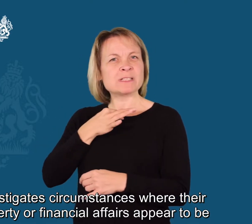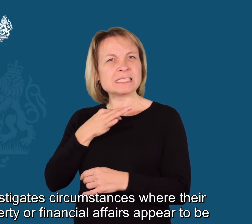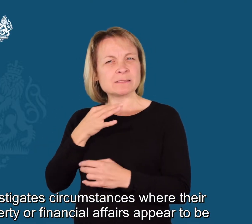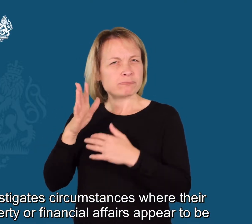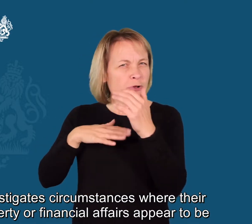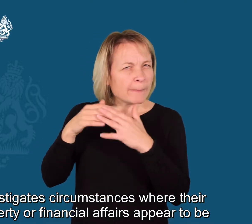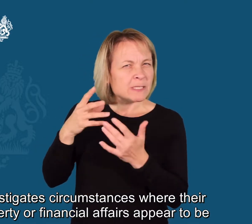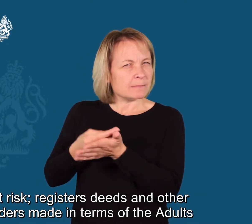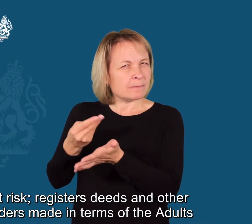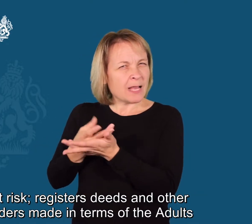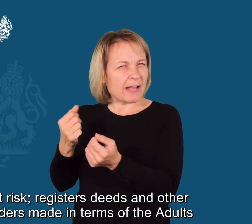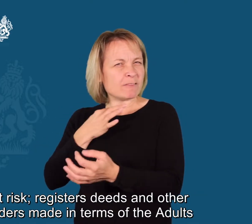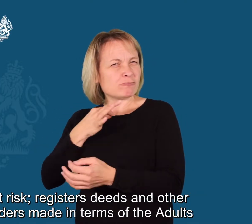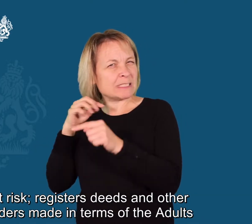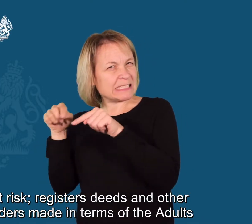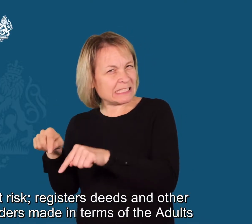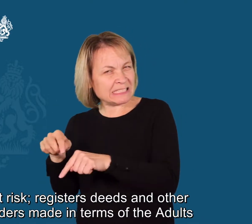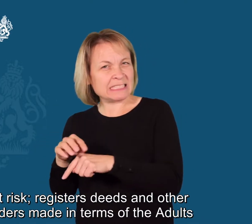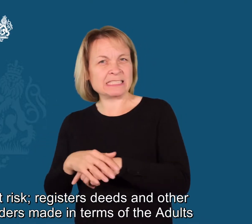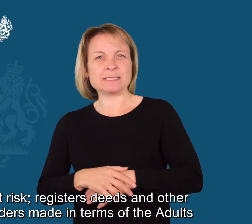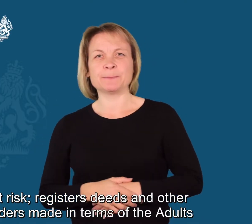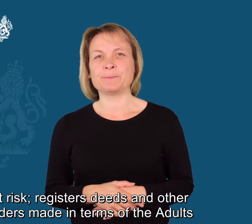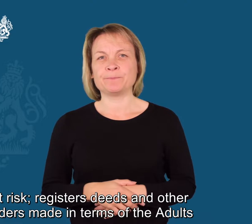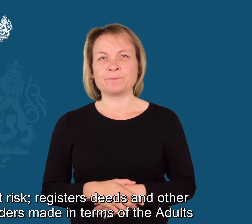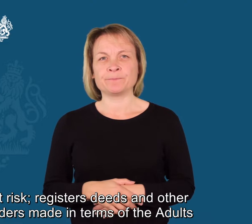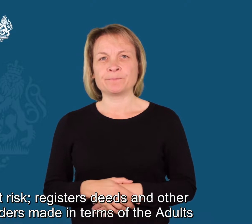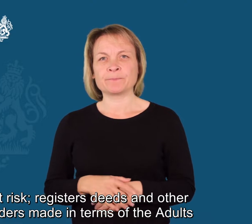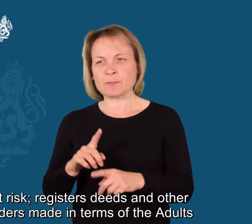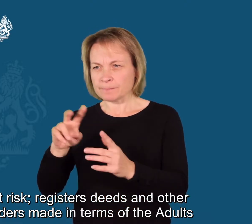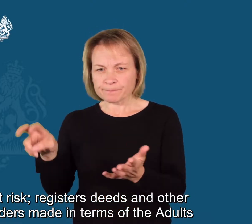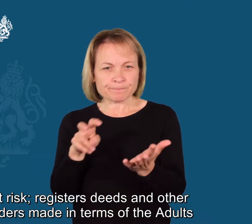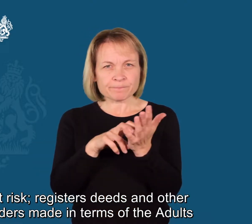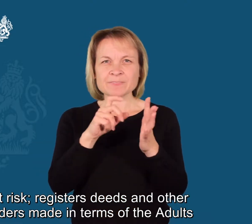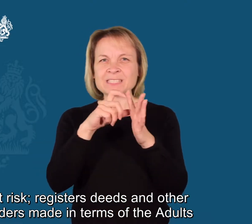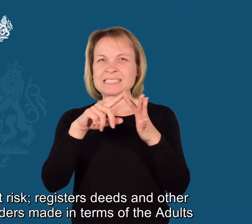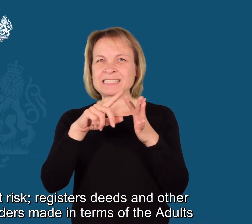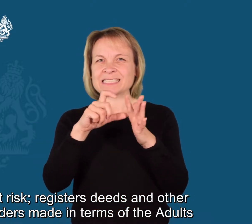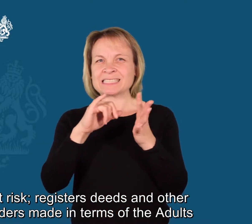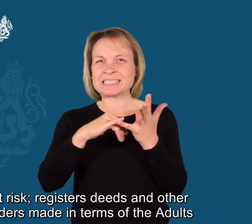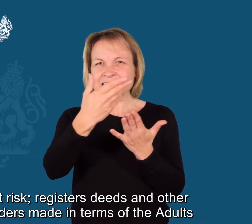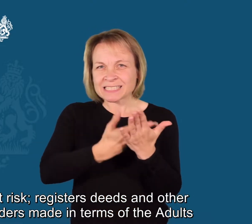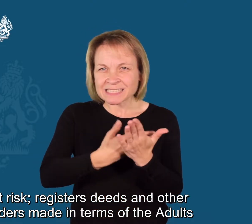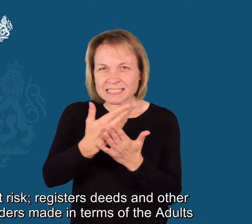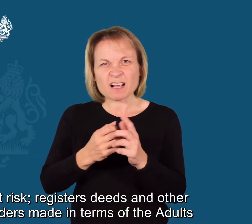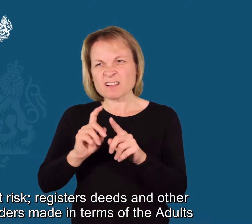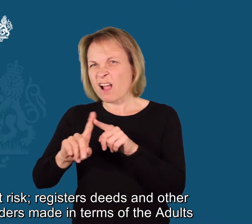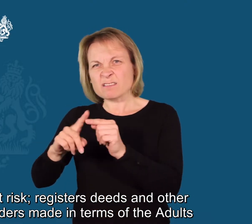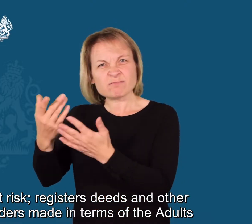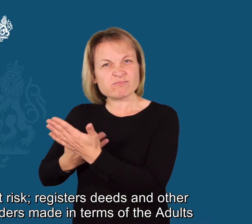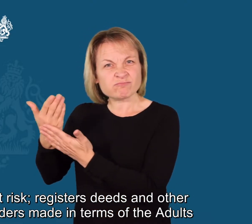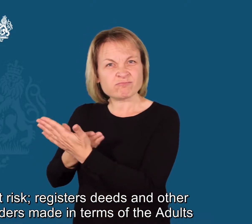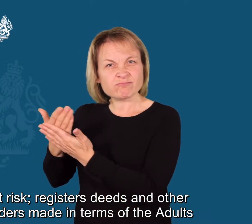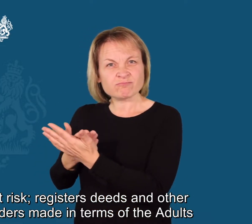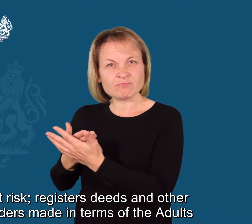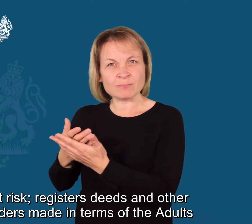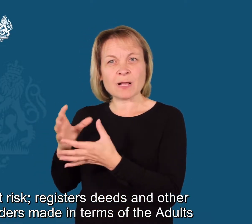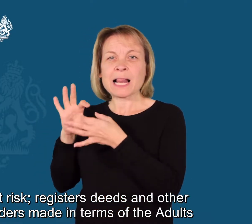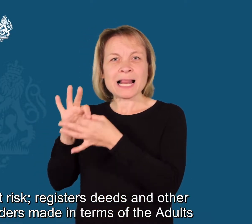risk, registers deeds and other orders made in the terms of the Adults with Incapacity Scotland